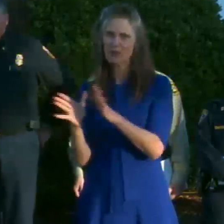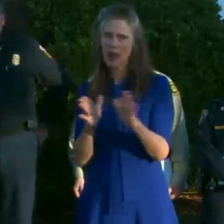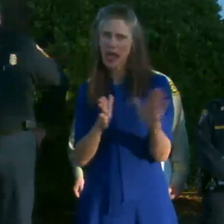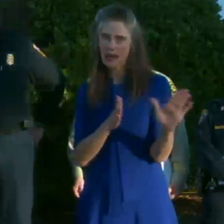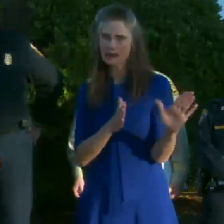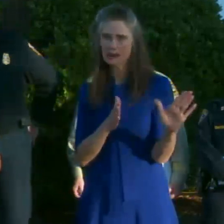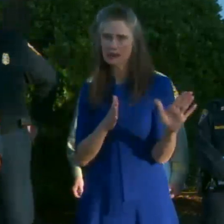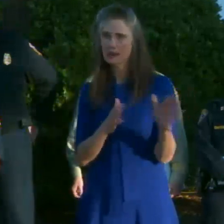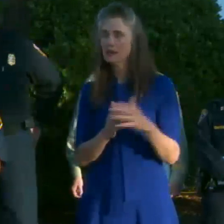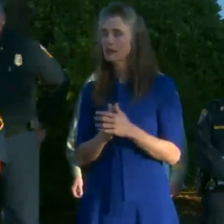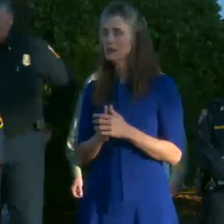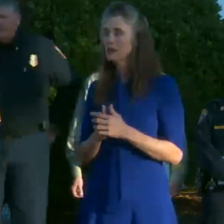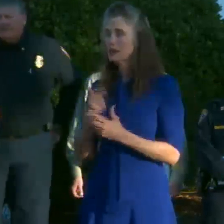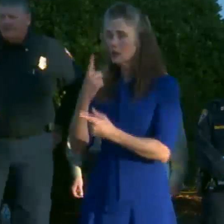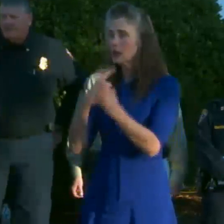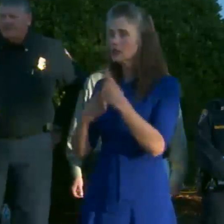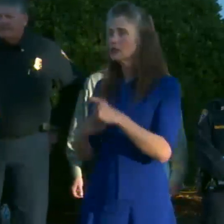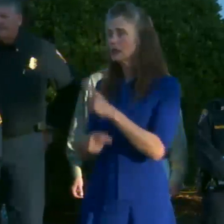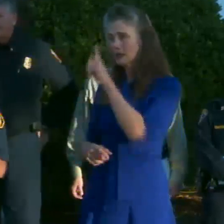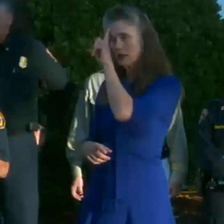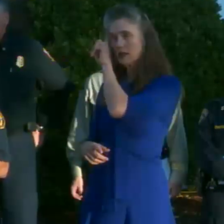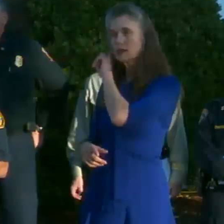we have any questions?